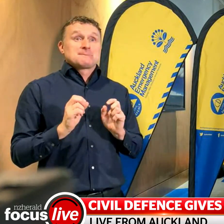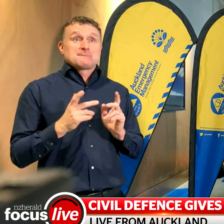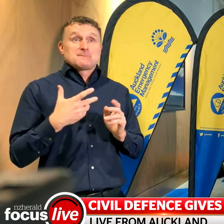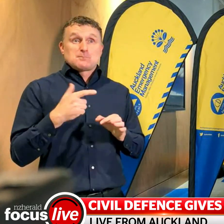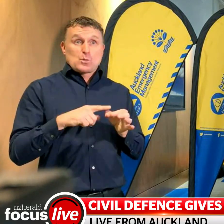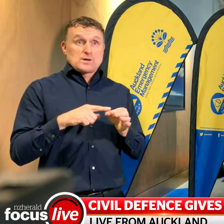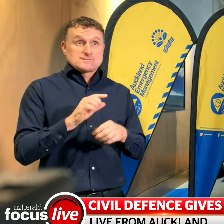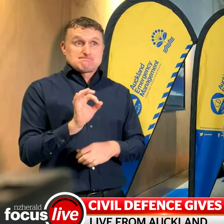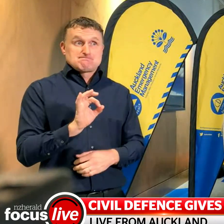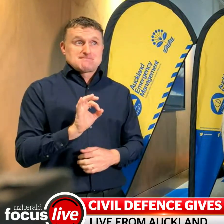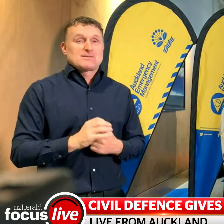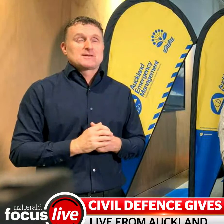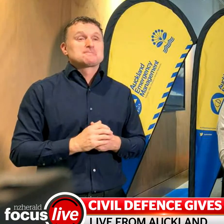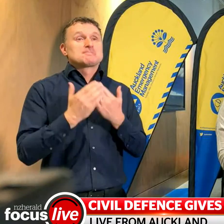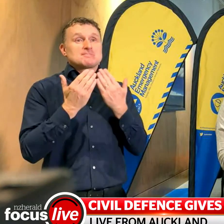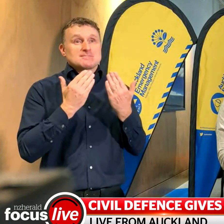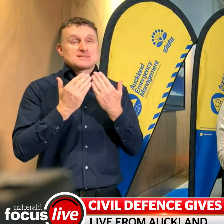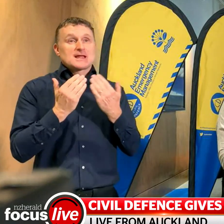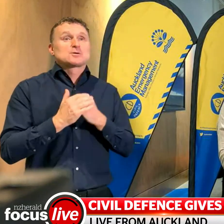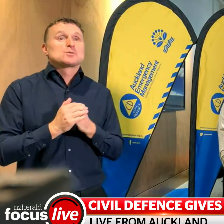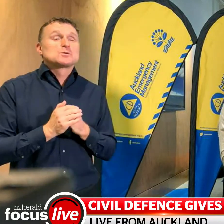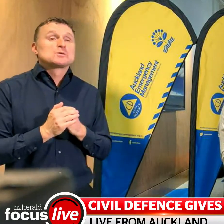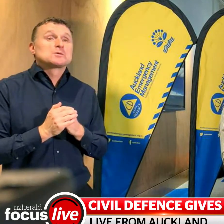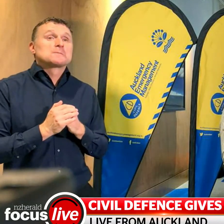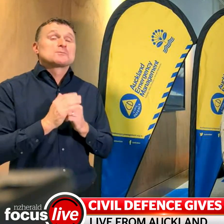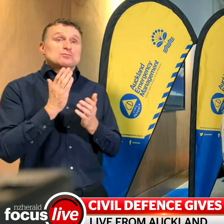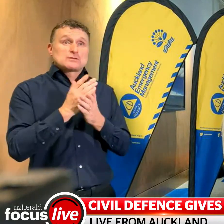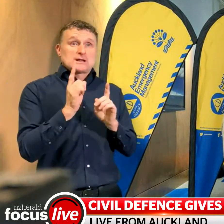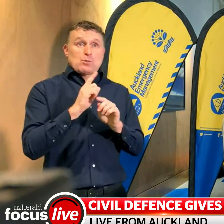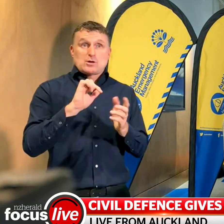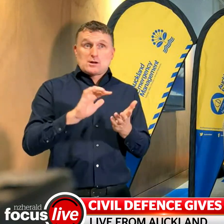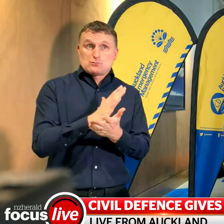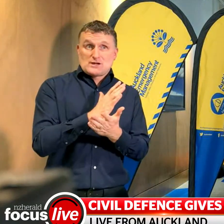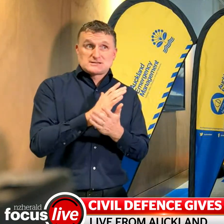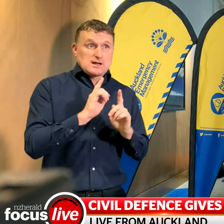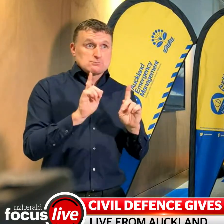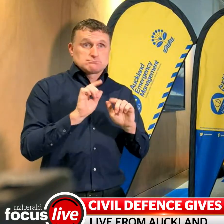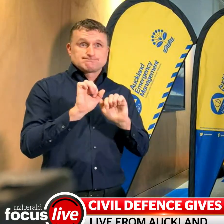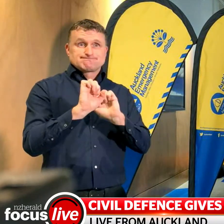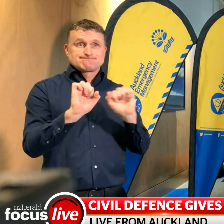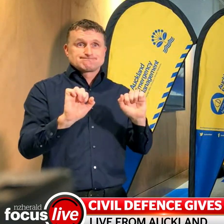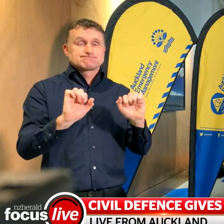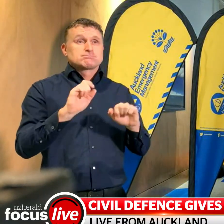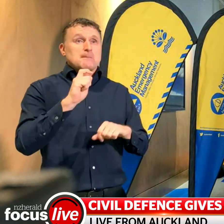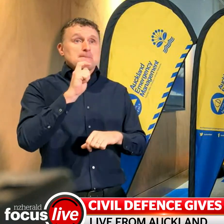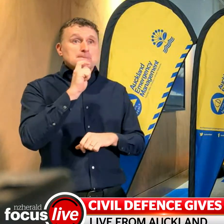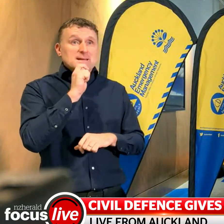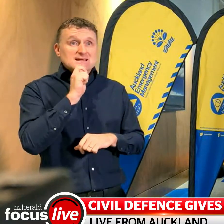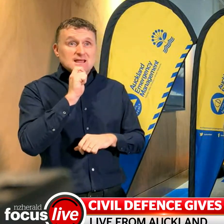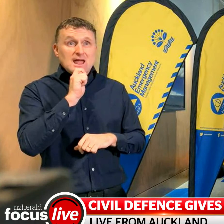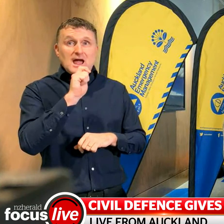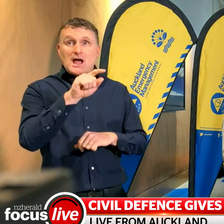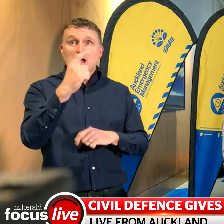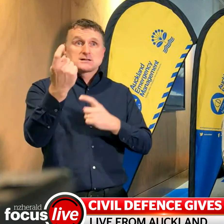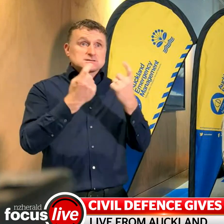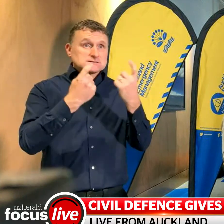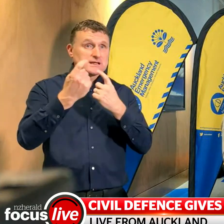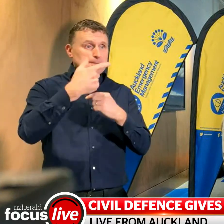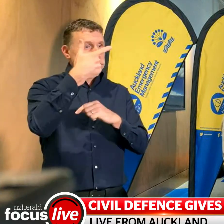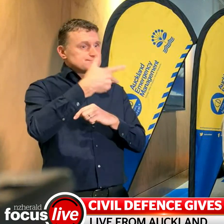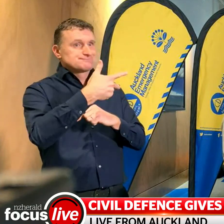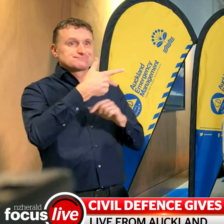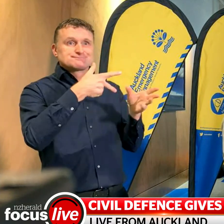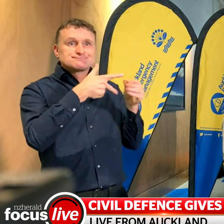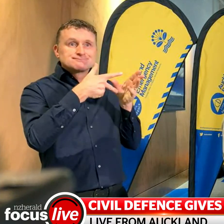Anything else? Thanks very much, and again, just really appreciate the efforts from media, both in terms of turning up at